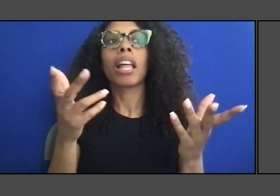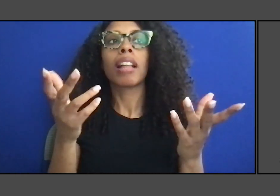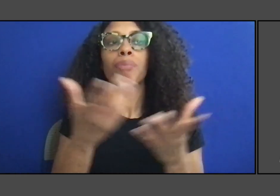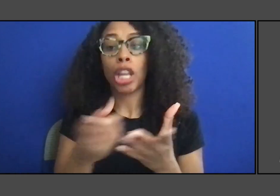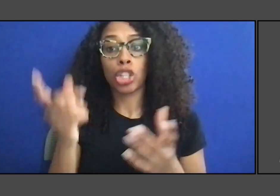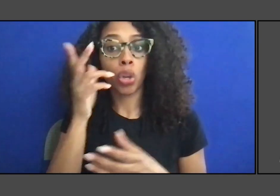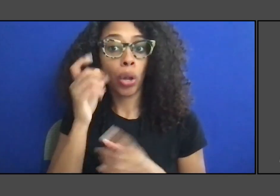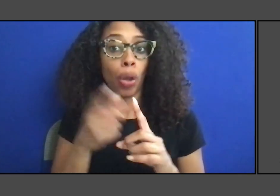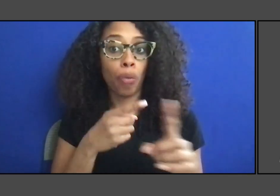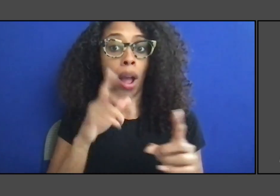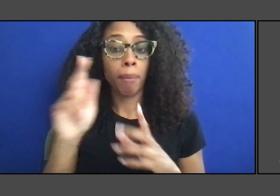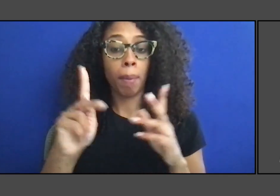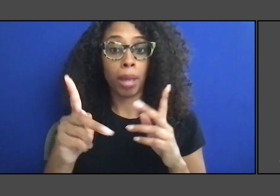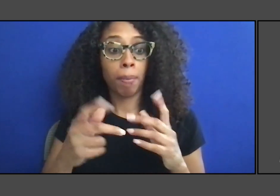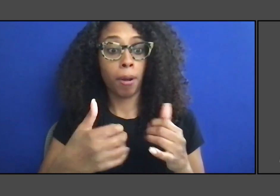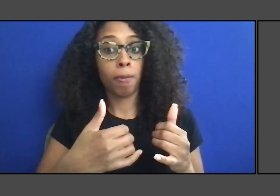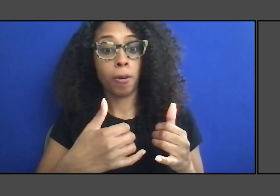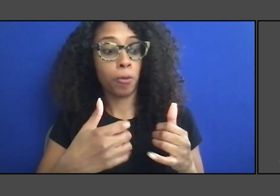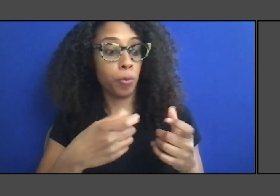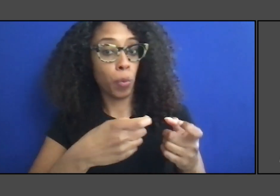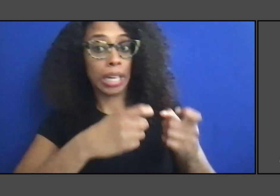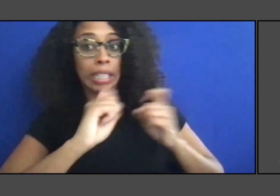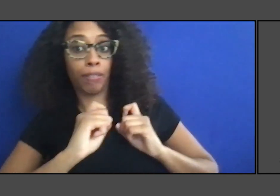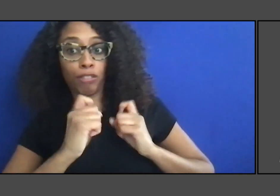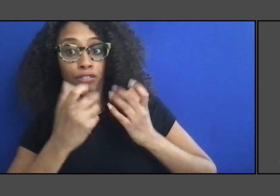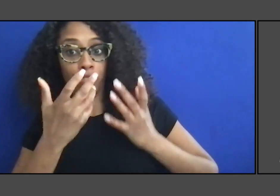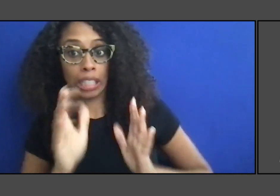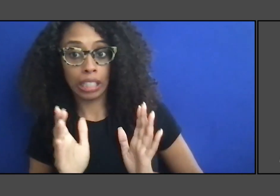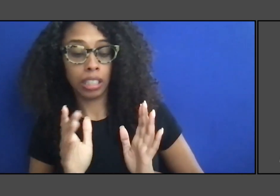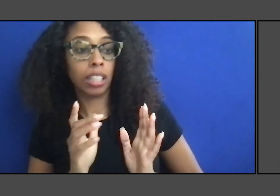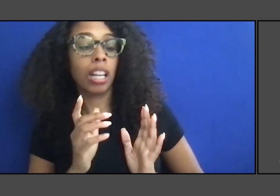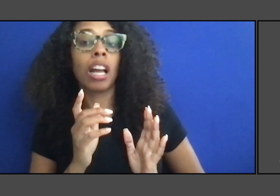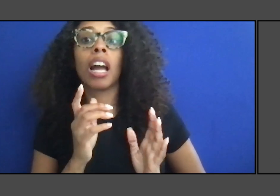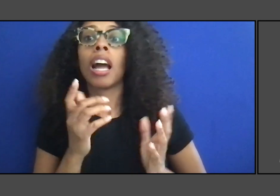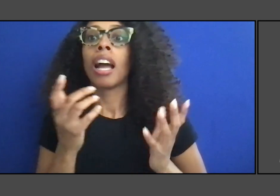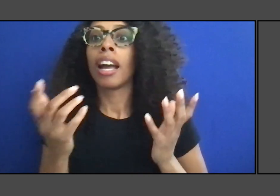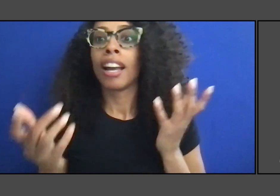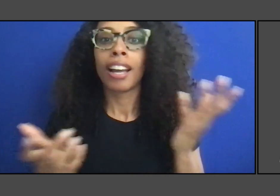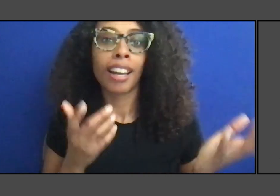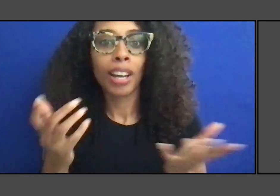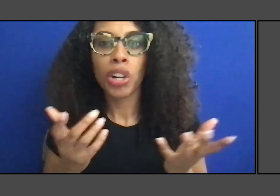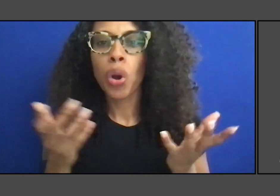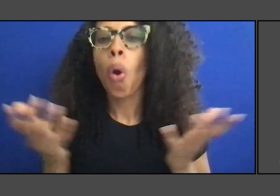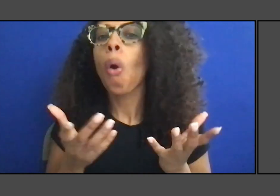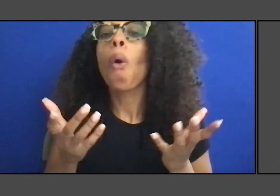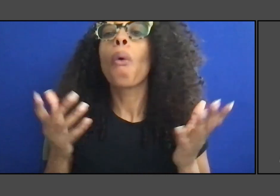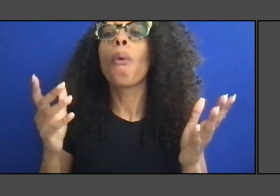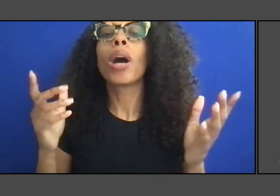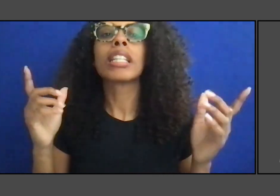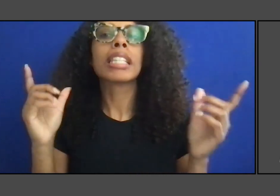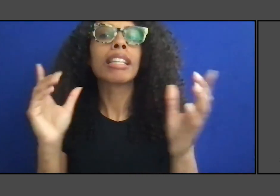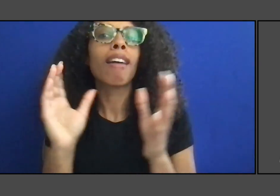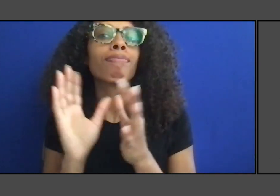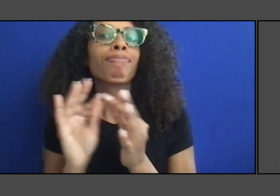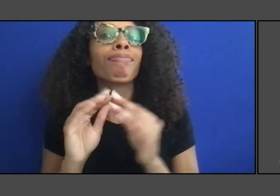recipients of their fellowships, and sort of what's the word? We'd love to know.